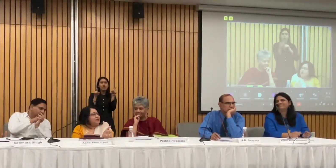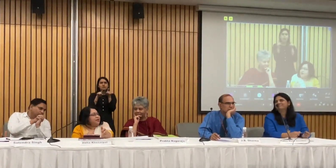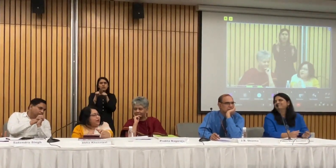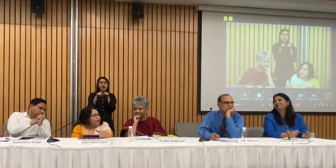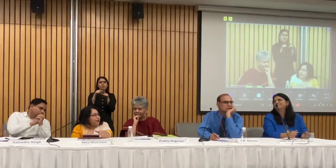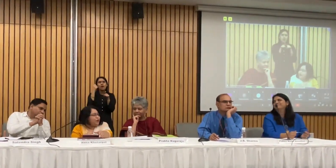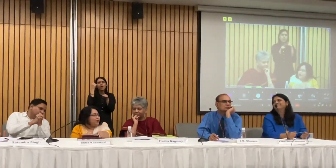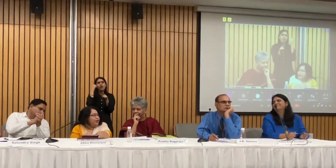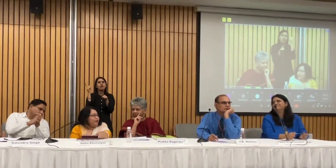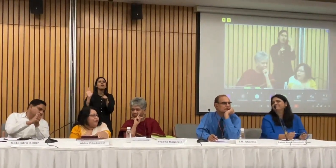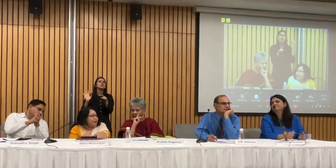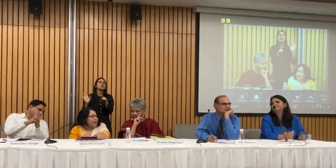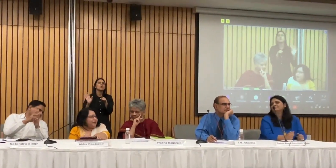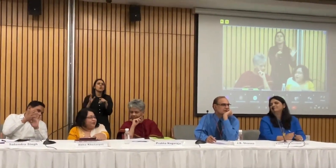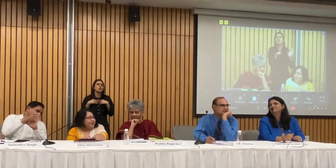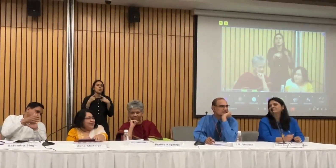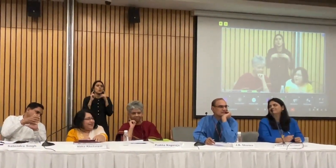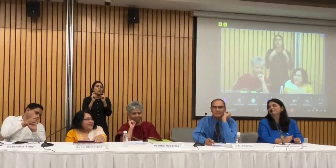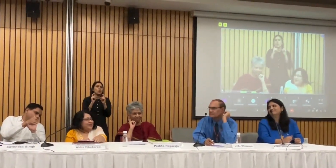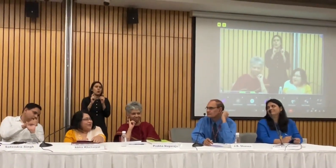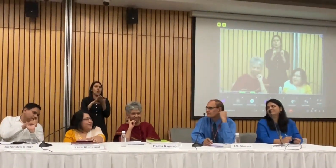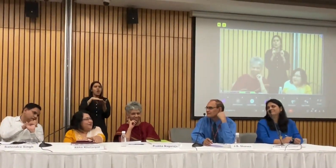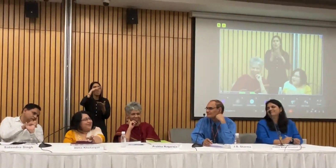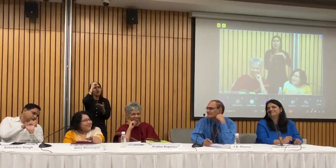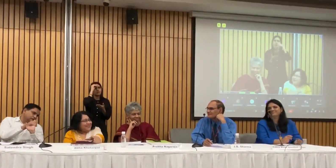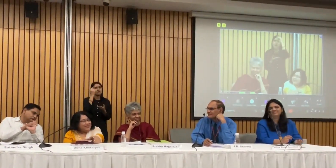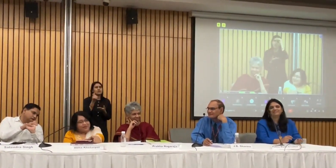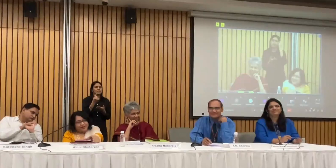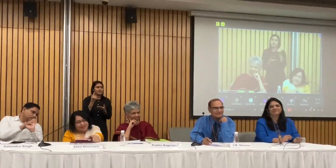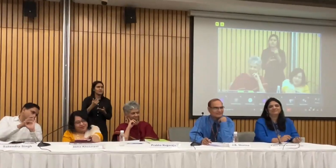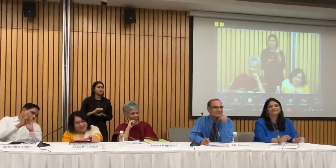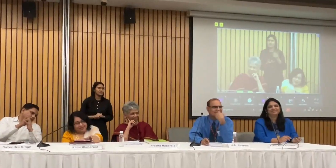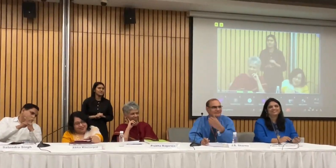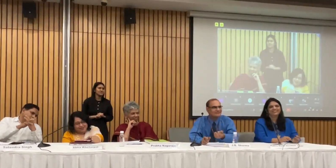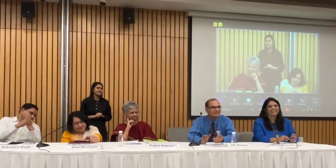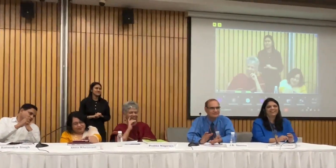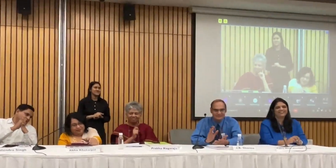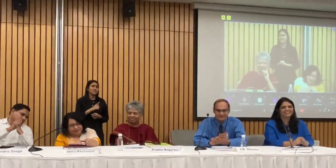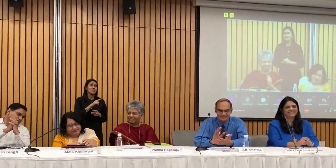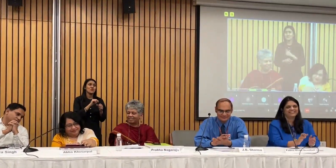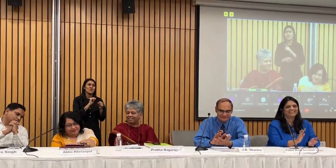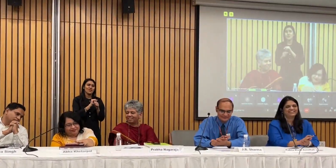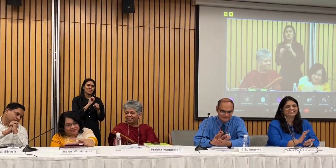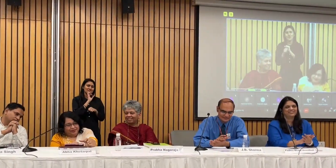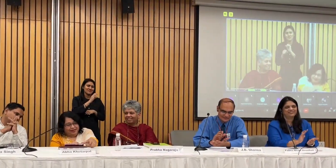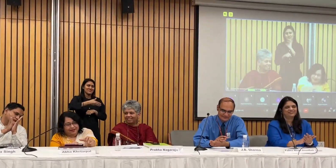of disability is an even a new thing for me. So good work. Congratulations.